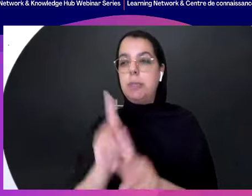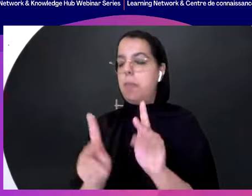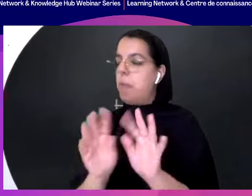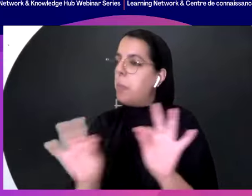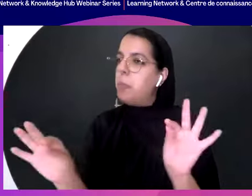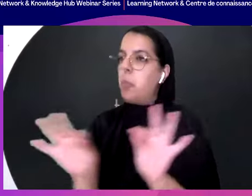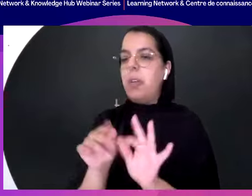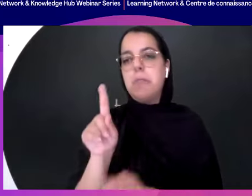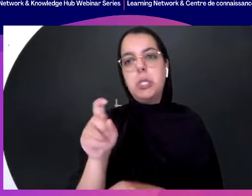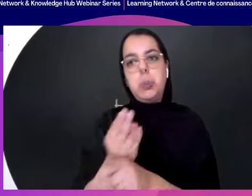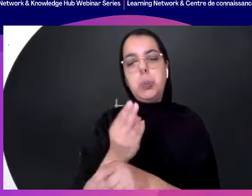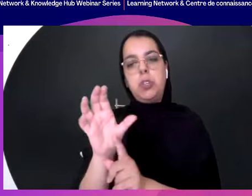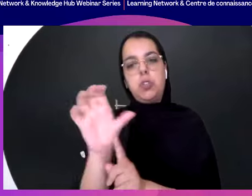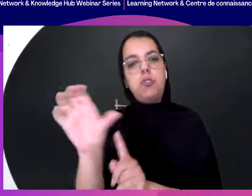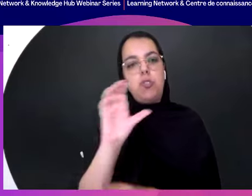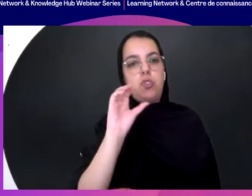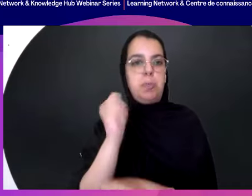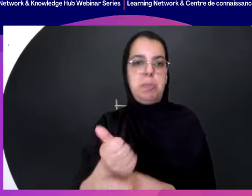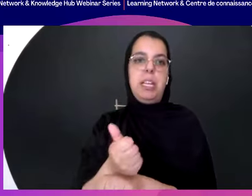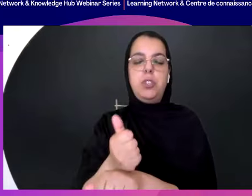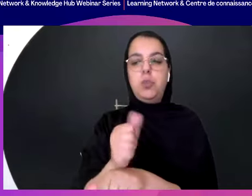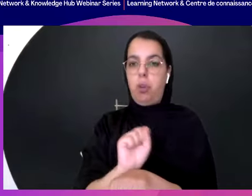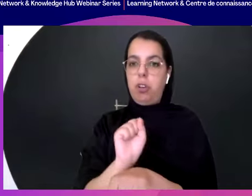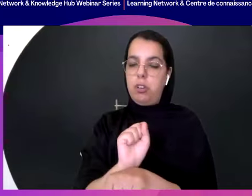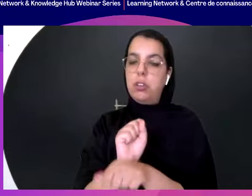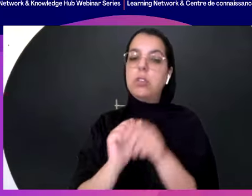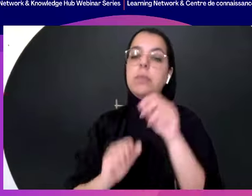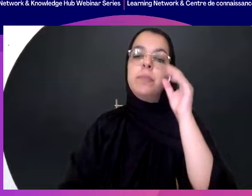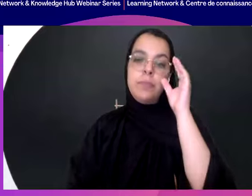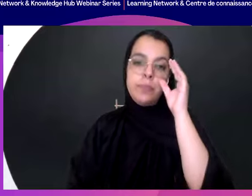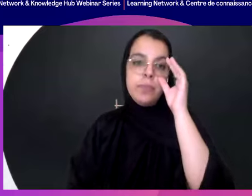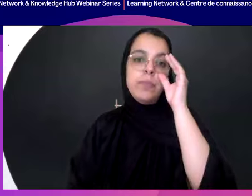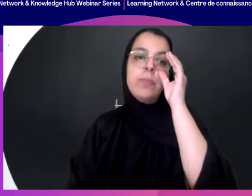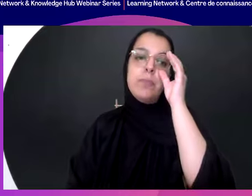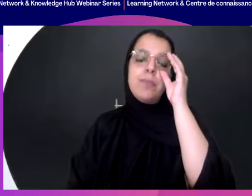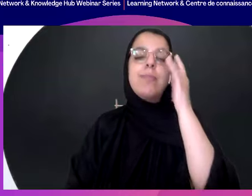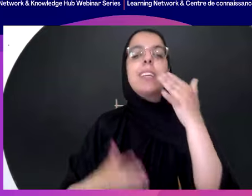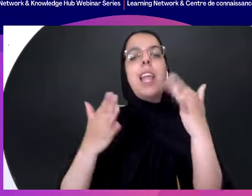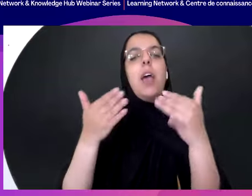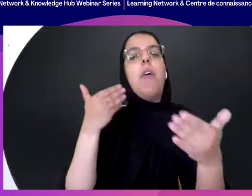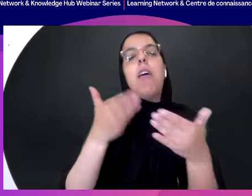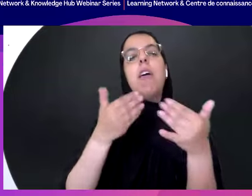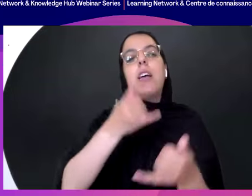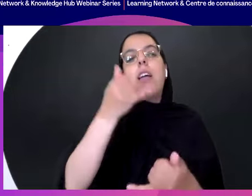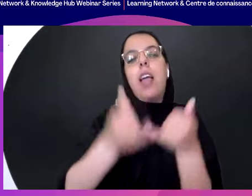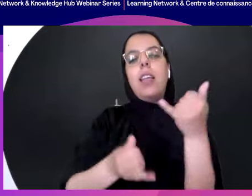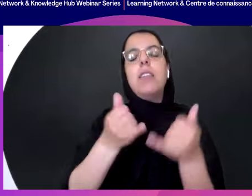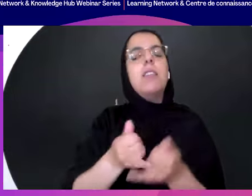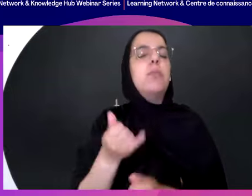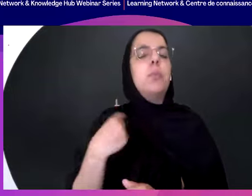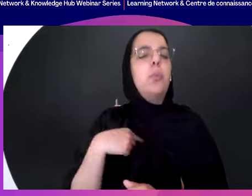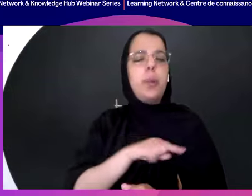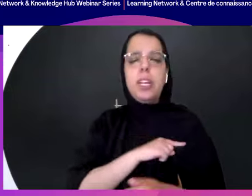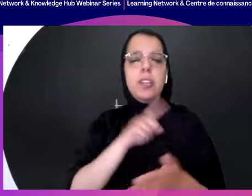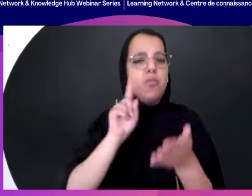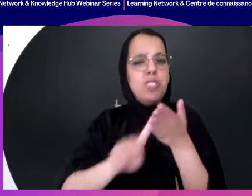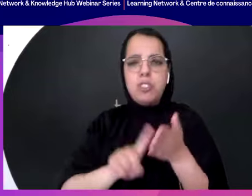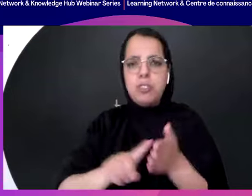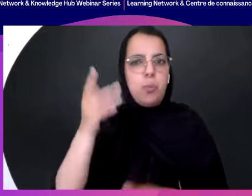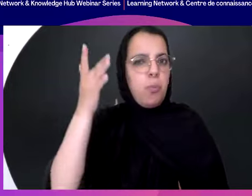And I'm just coming to my last few slides here of also why we do this research and why we're keen